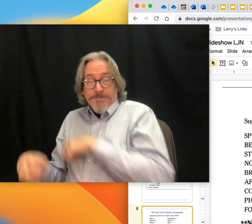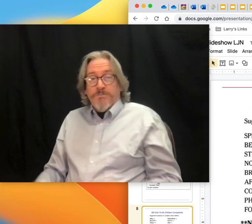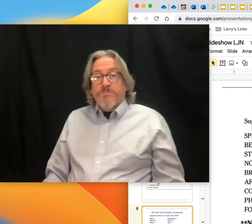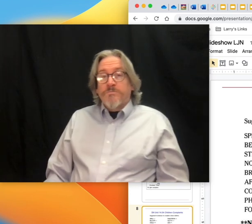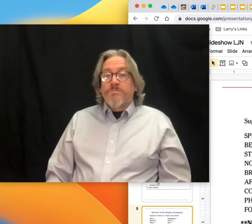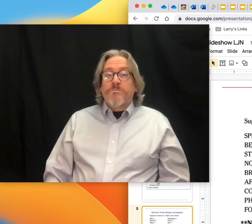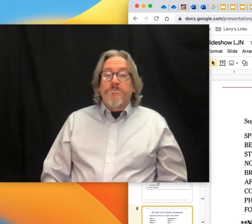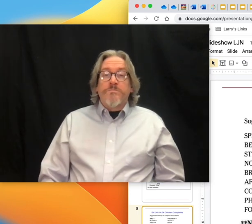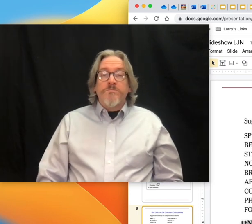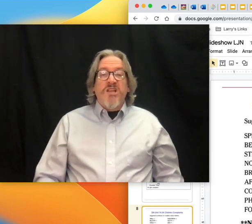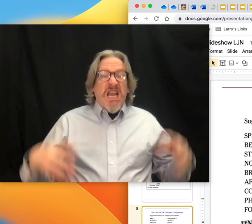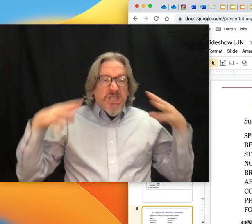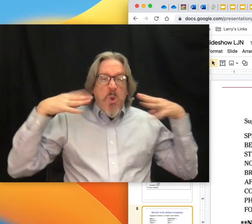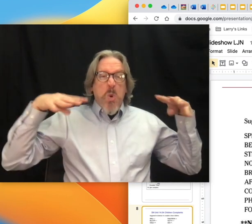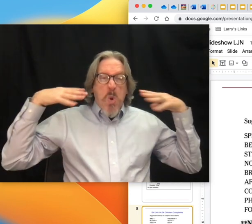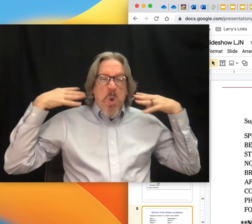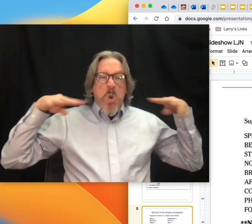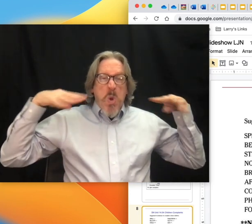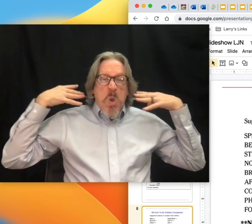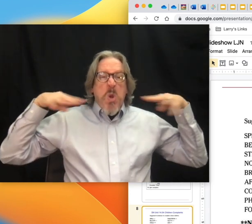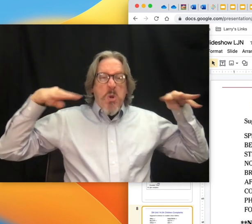Steal.